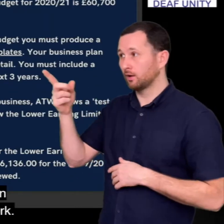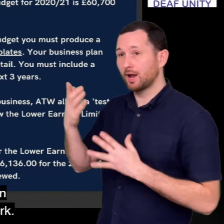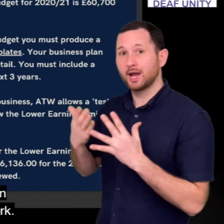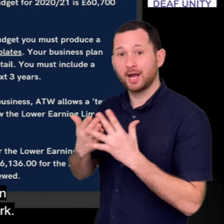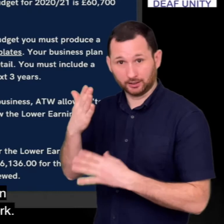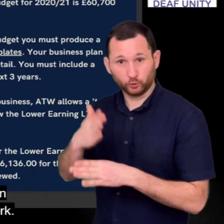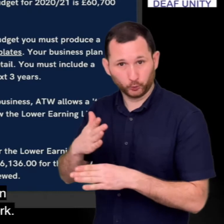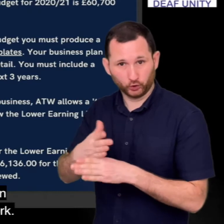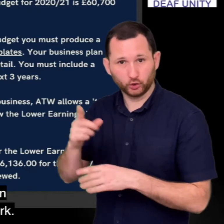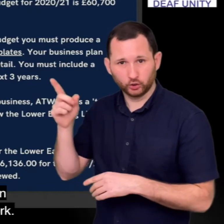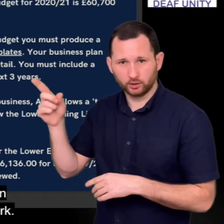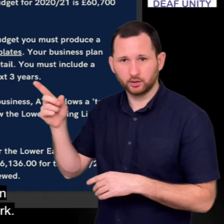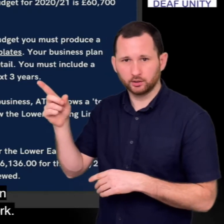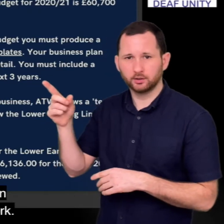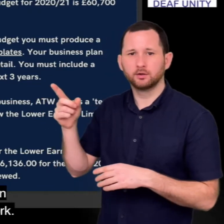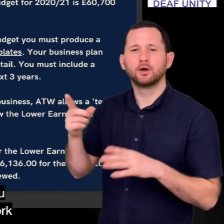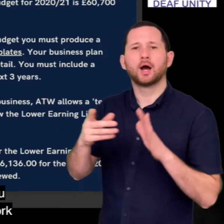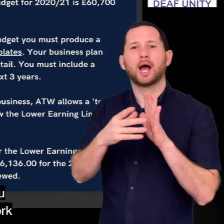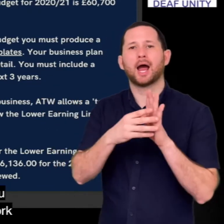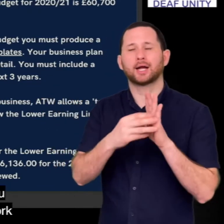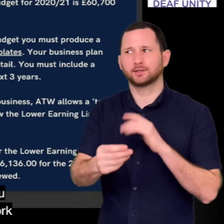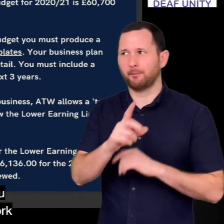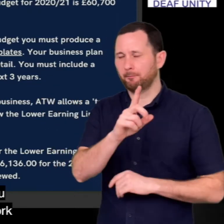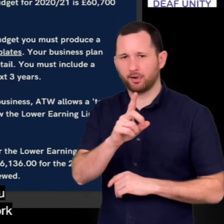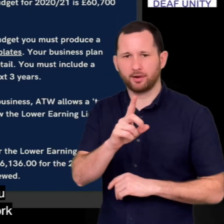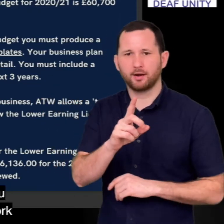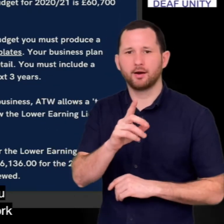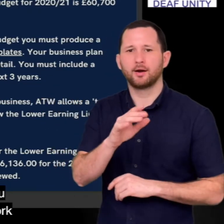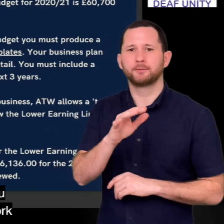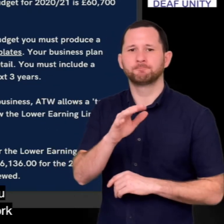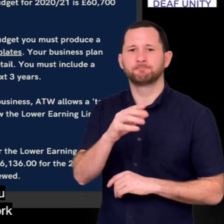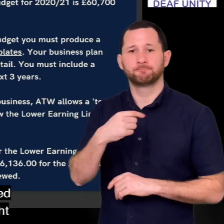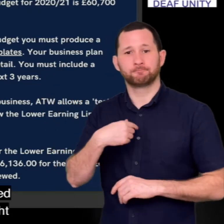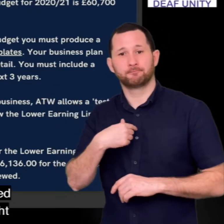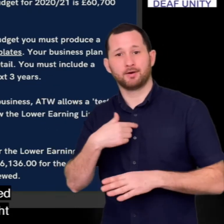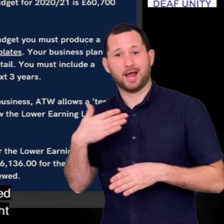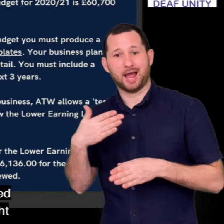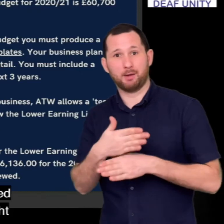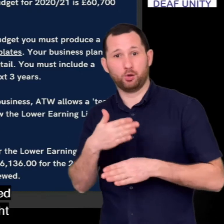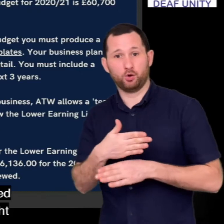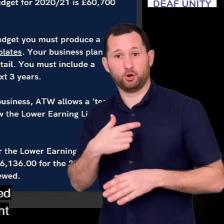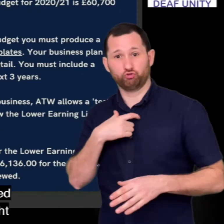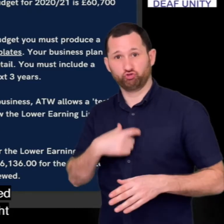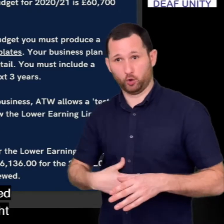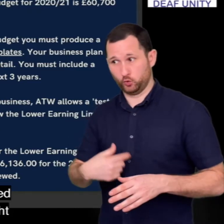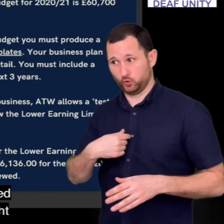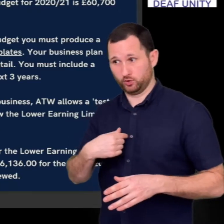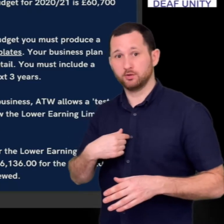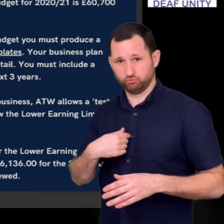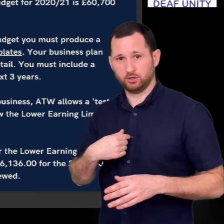what you can get from Access to Work. So for instance, if you have an Access to Work budget for an employed role, you know,